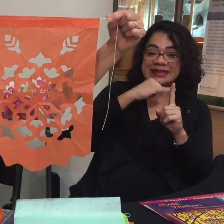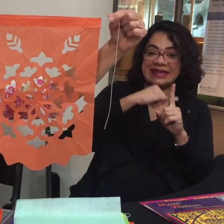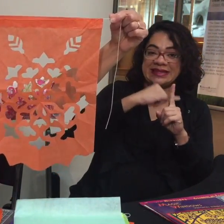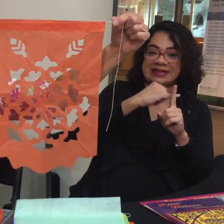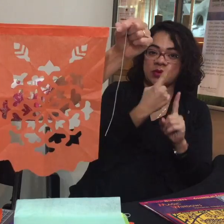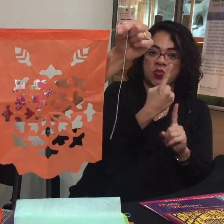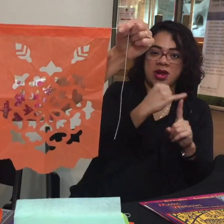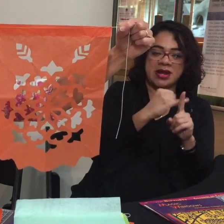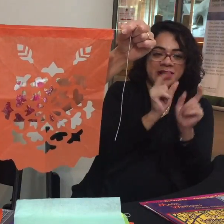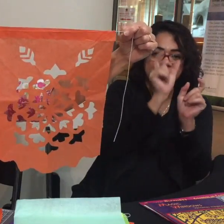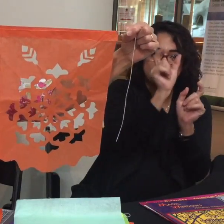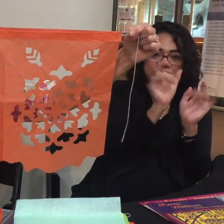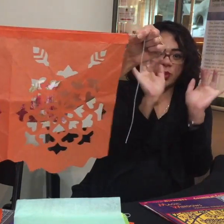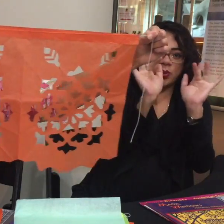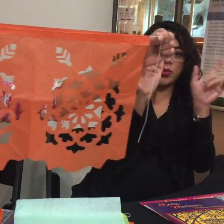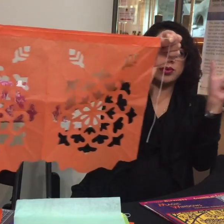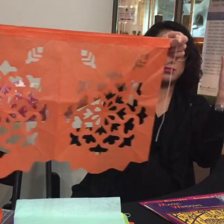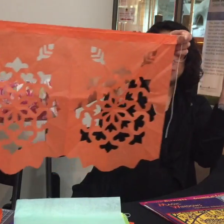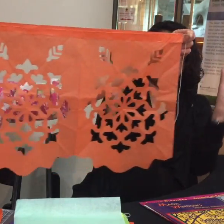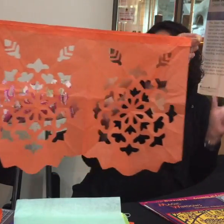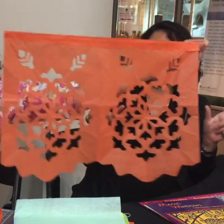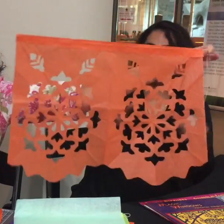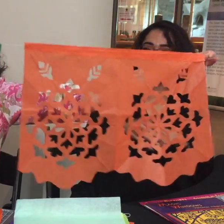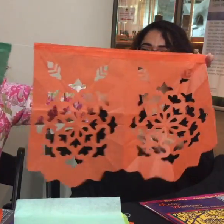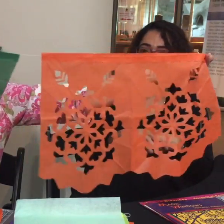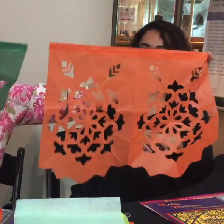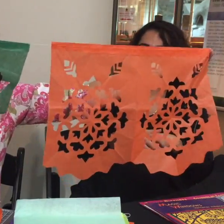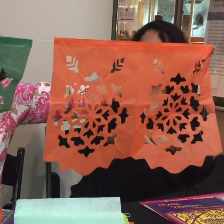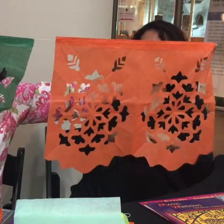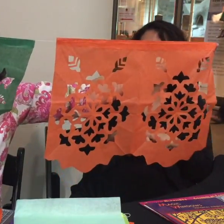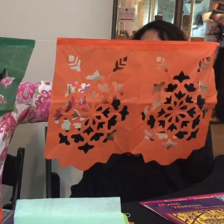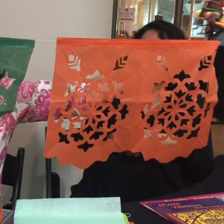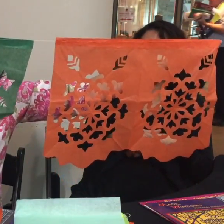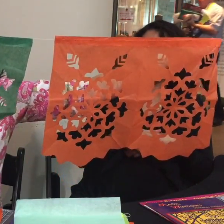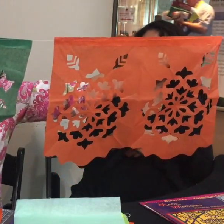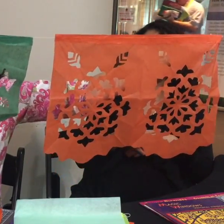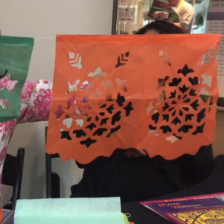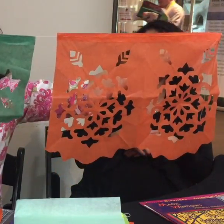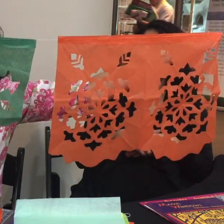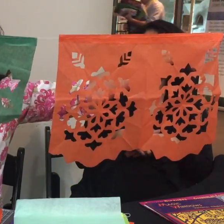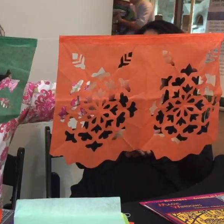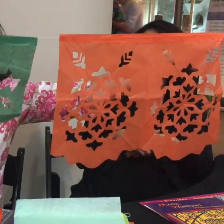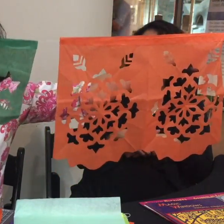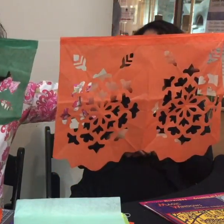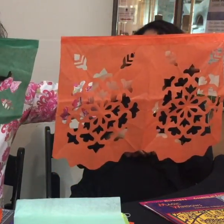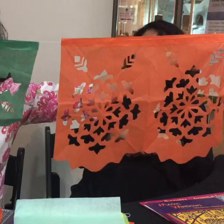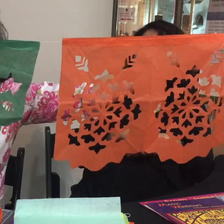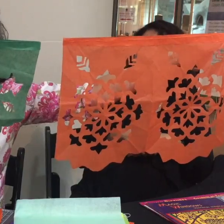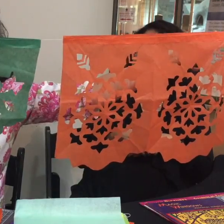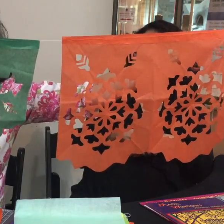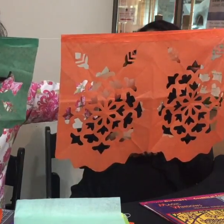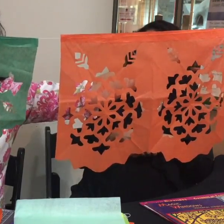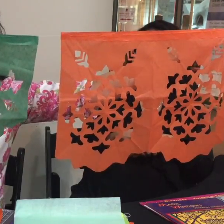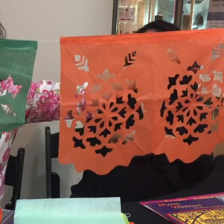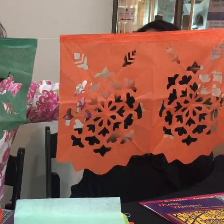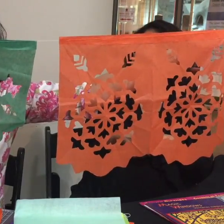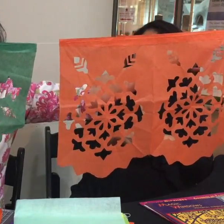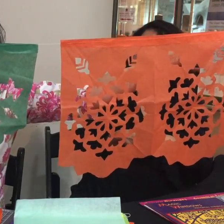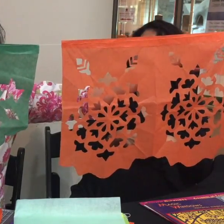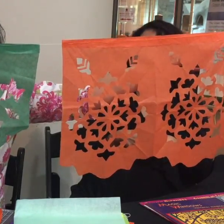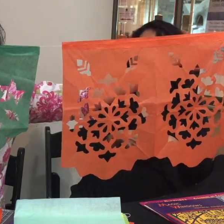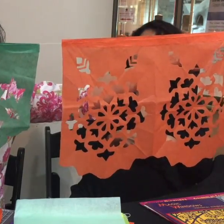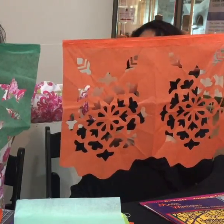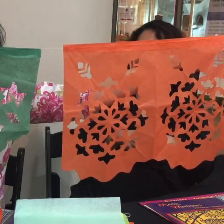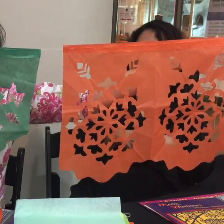designs. There's leaves, there's giant flowers, and in this one, there's hummingbirds and fuchsia flowers and